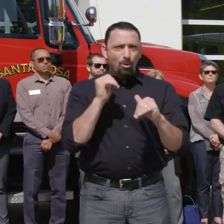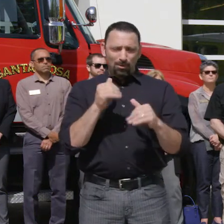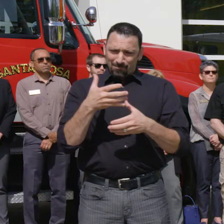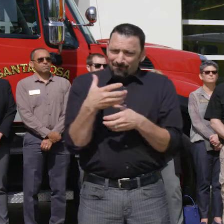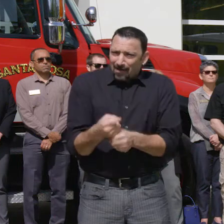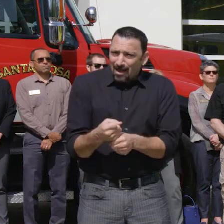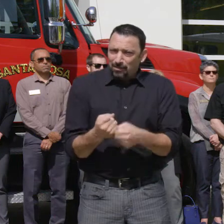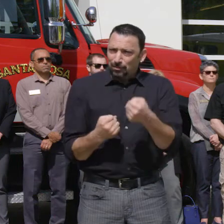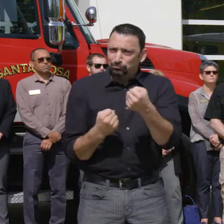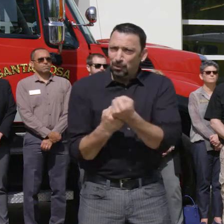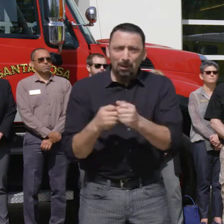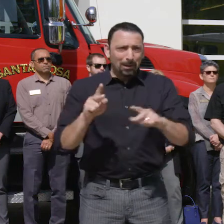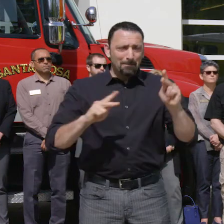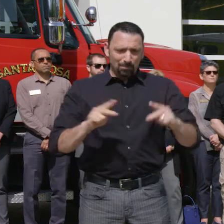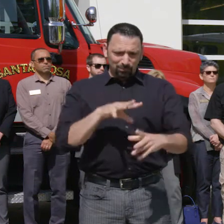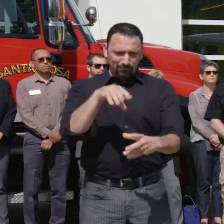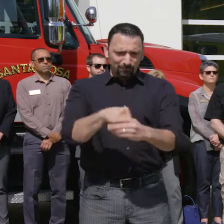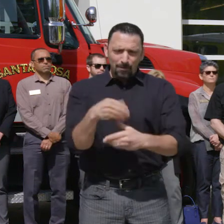process.